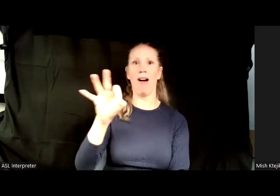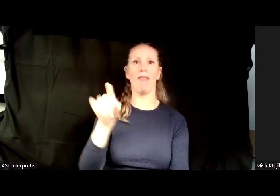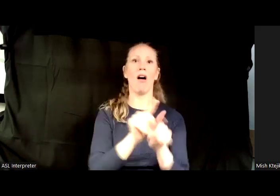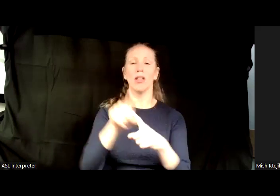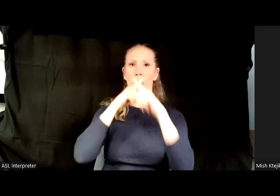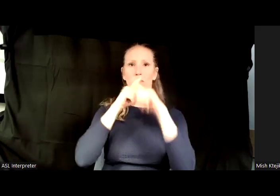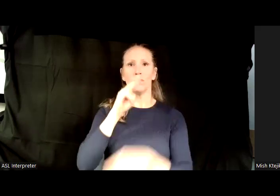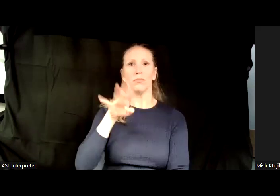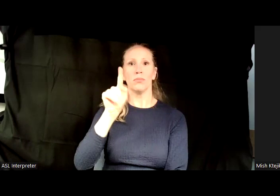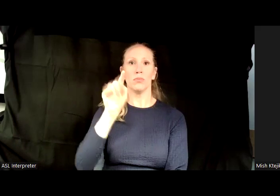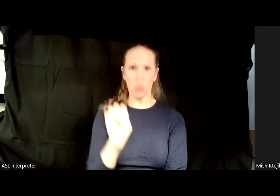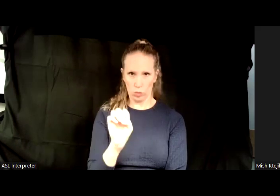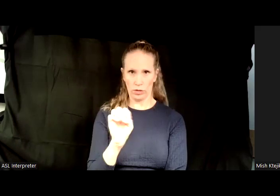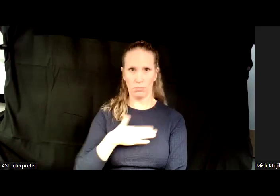mute.